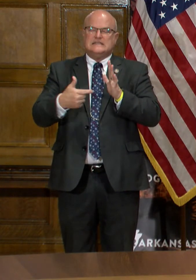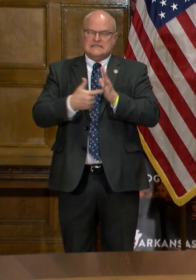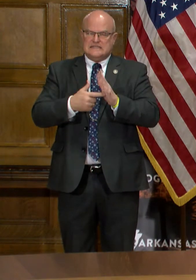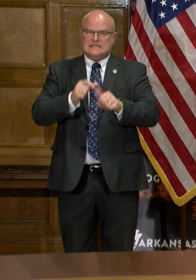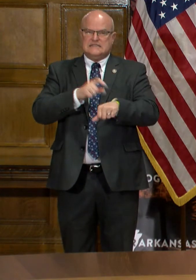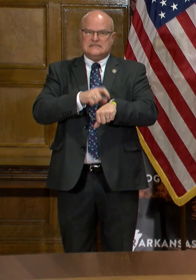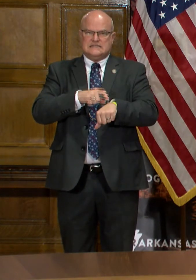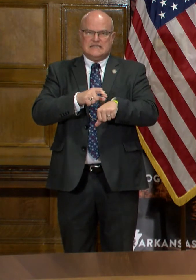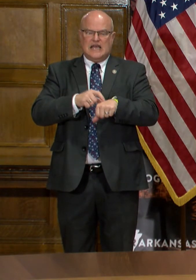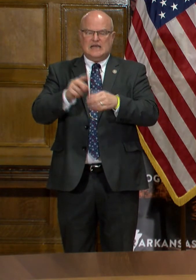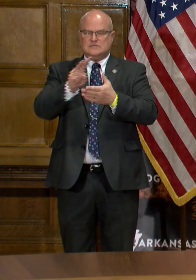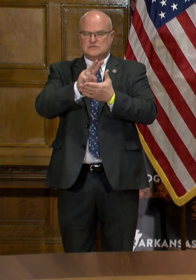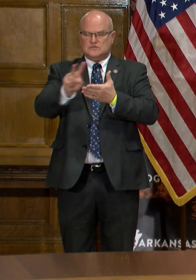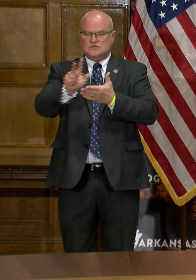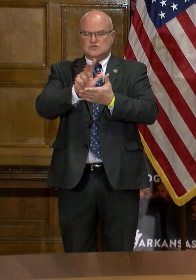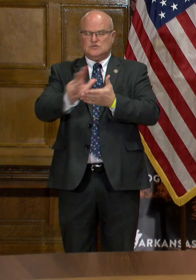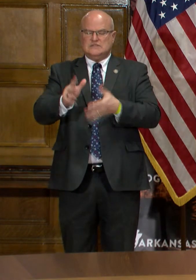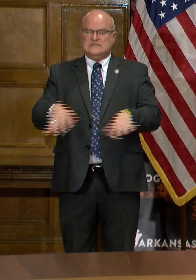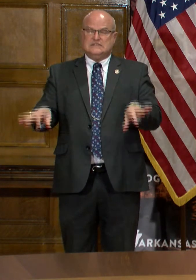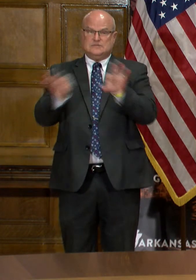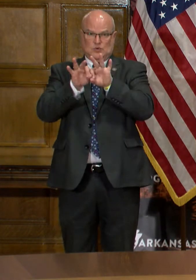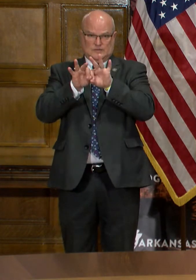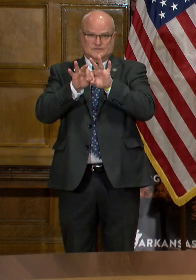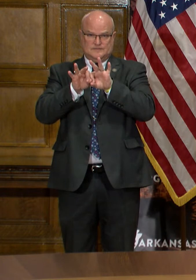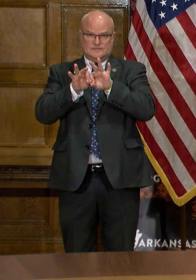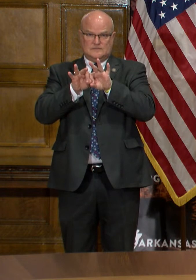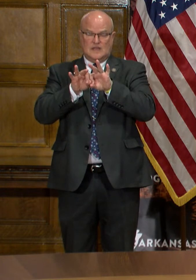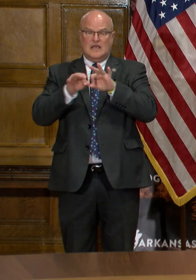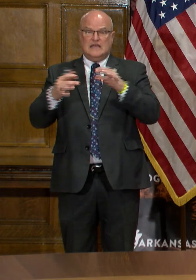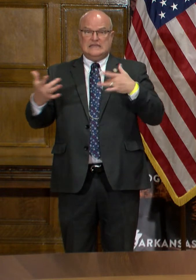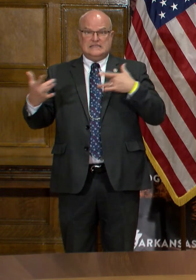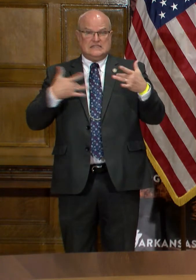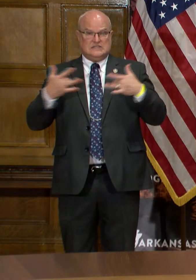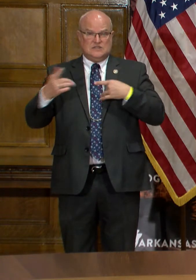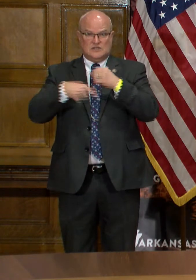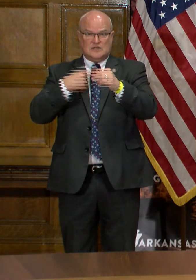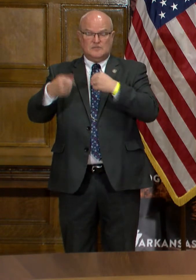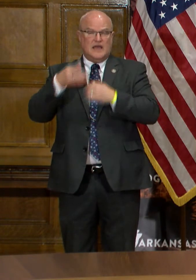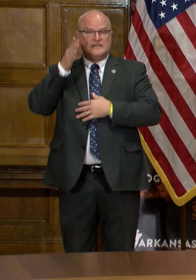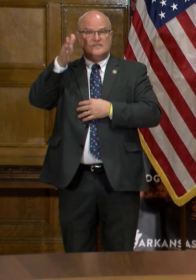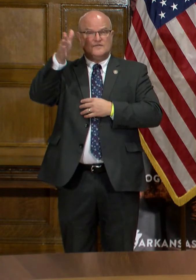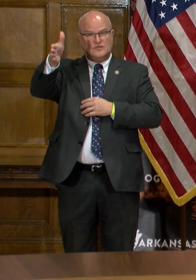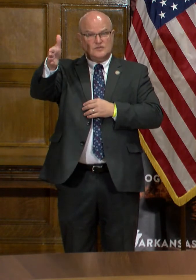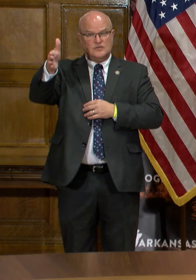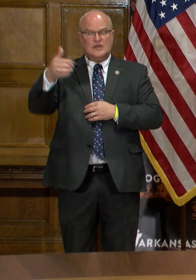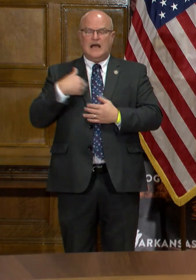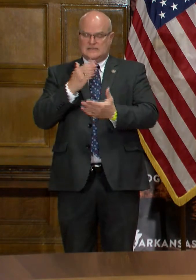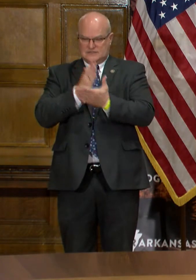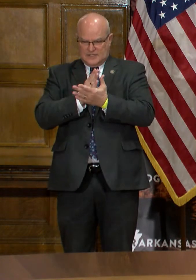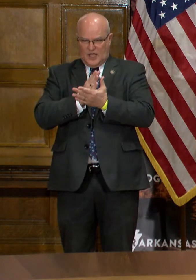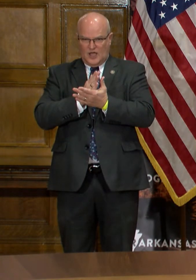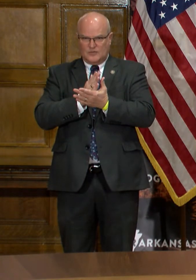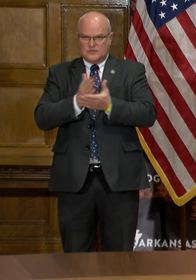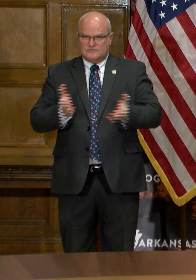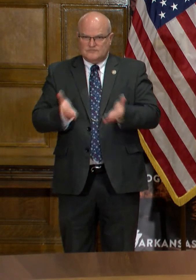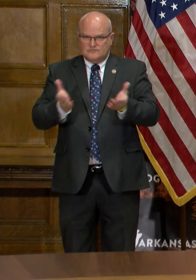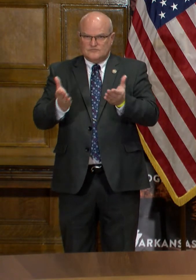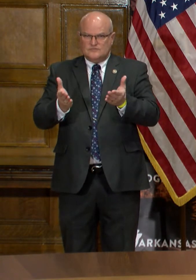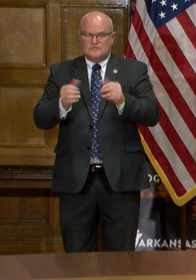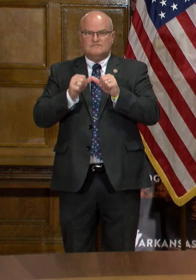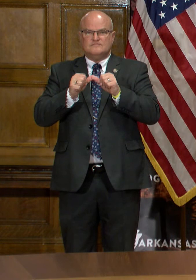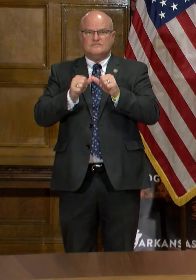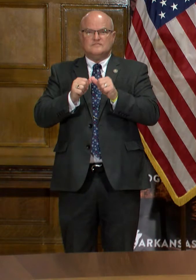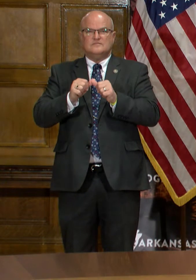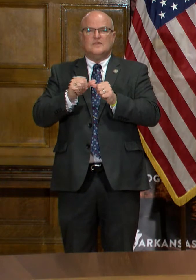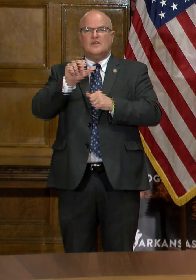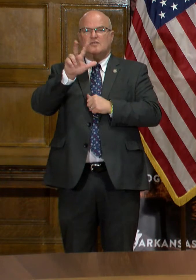period of time in the next 2 weeks is critical. I am very concerned about where we could be going. So I'll stop there, urge you all to maintain